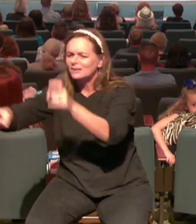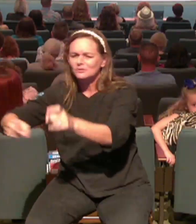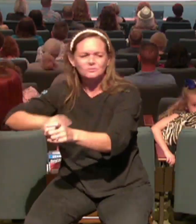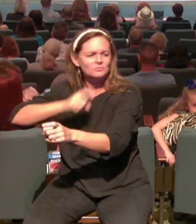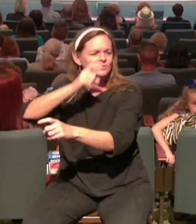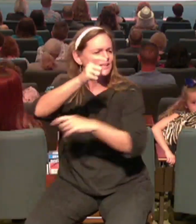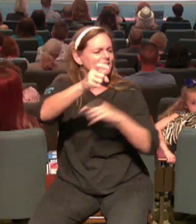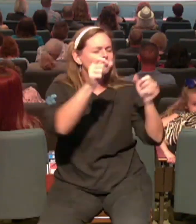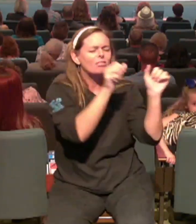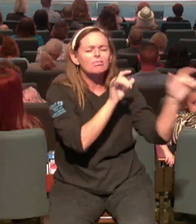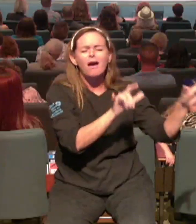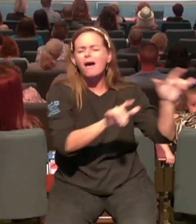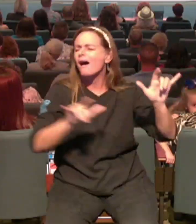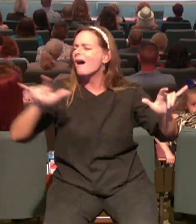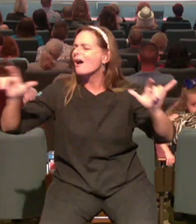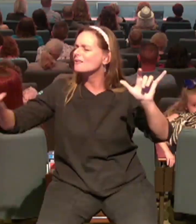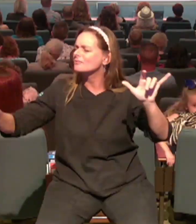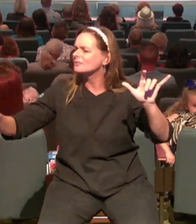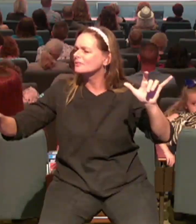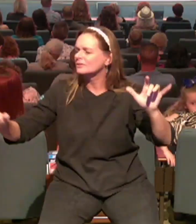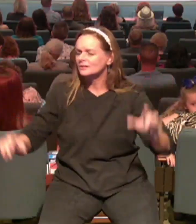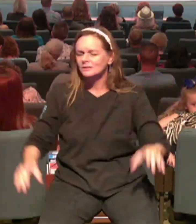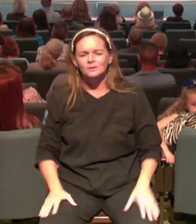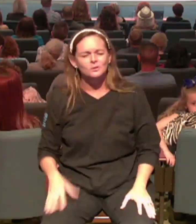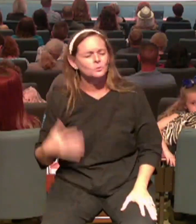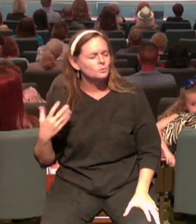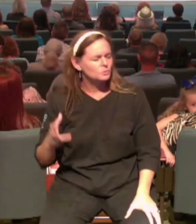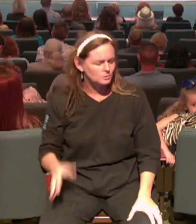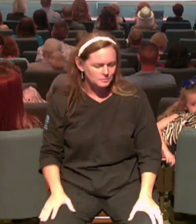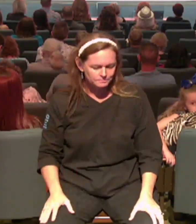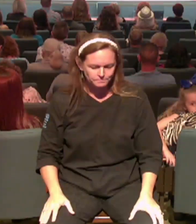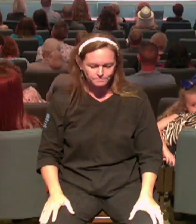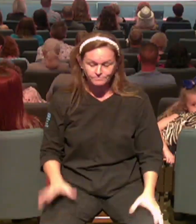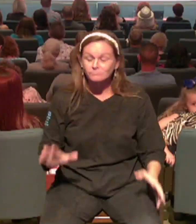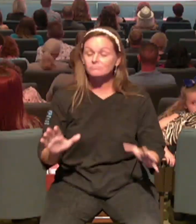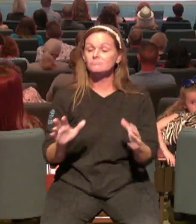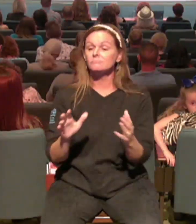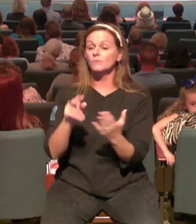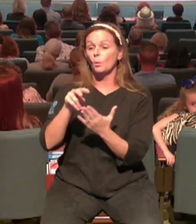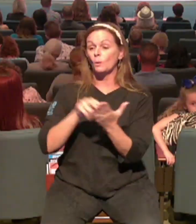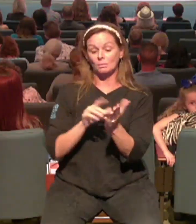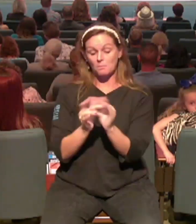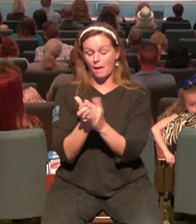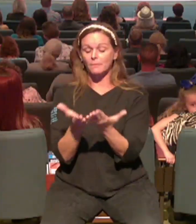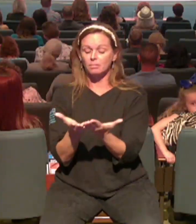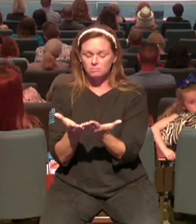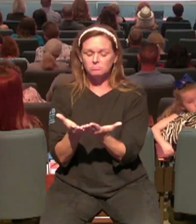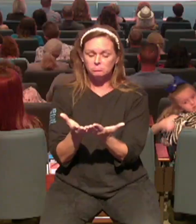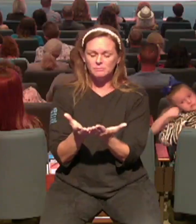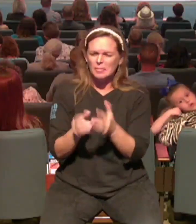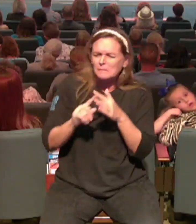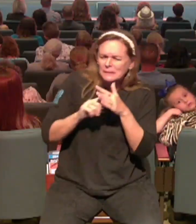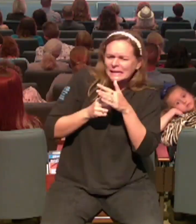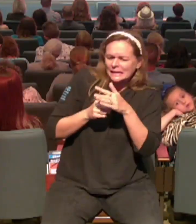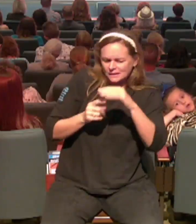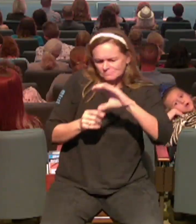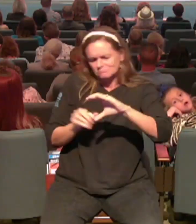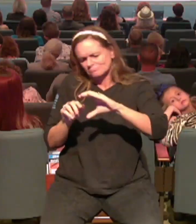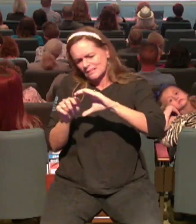there at the beginning is a picture of God's grace. When Adam and Eve rebelled against God, man, God could have